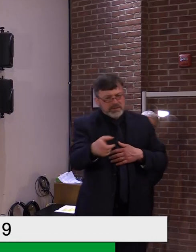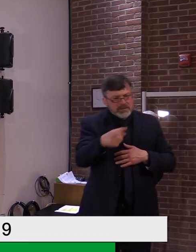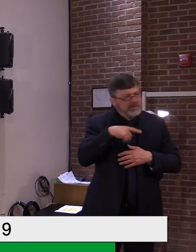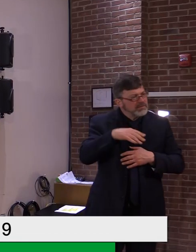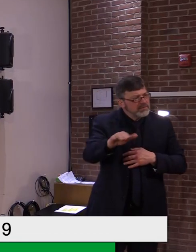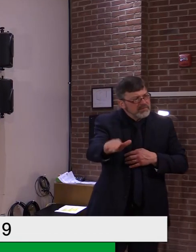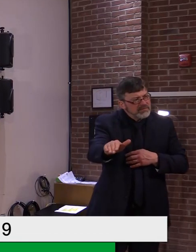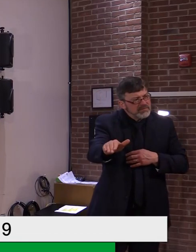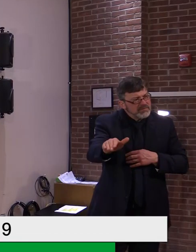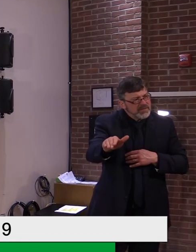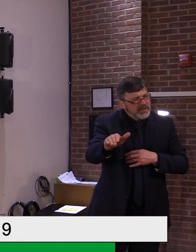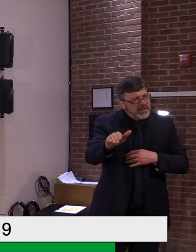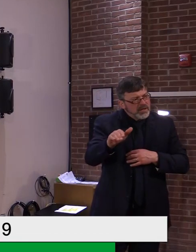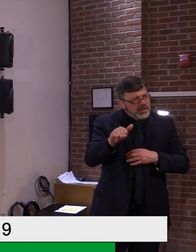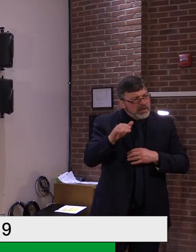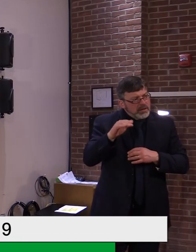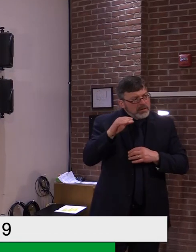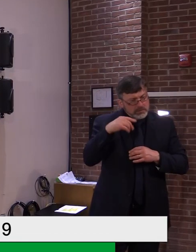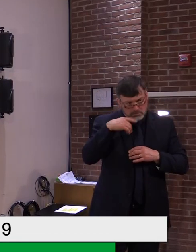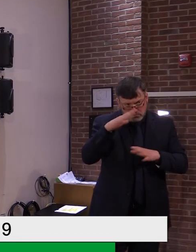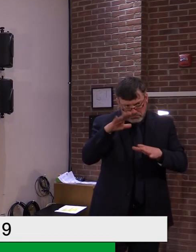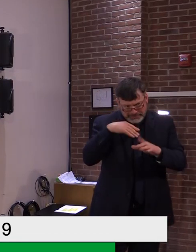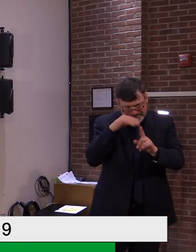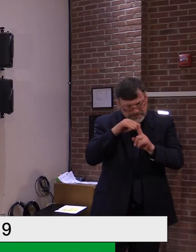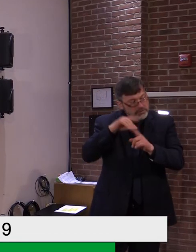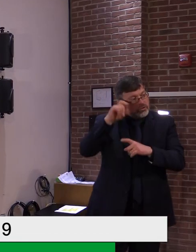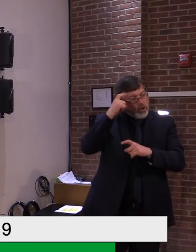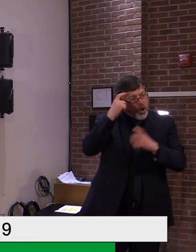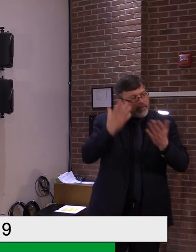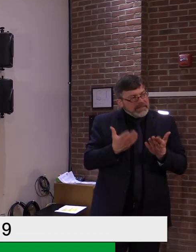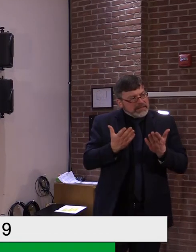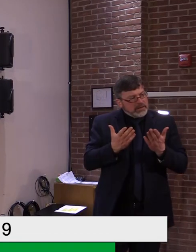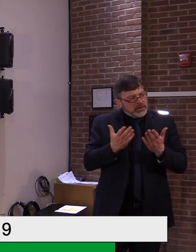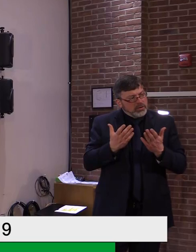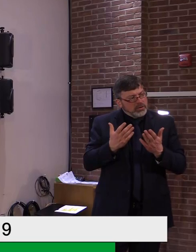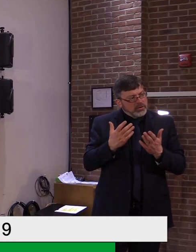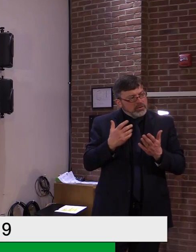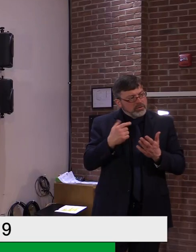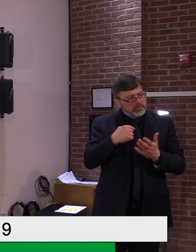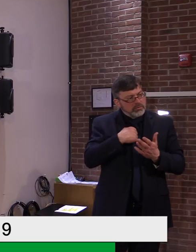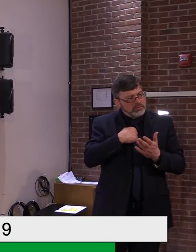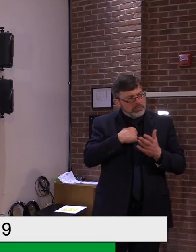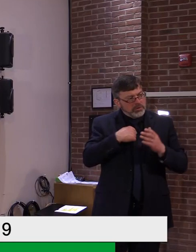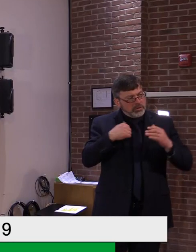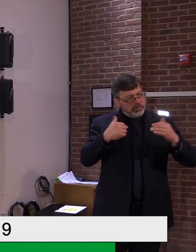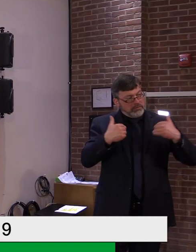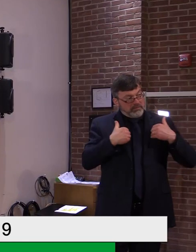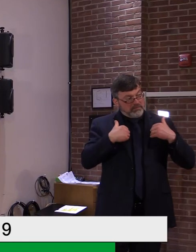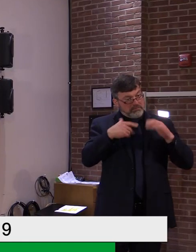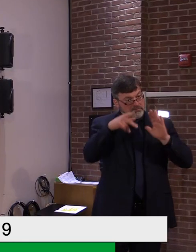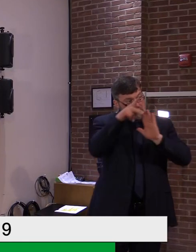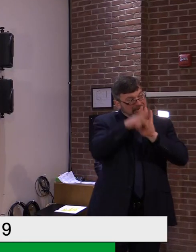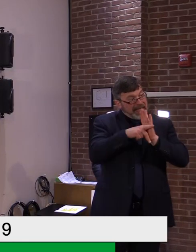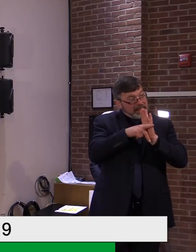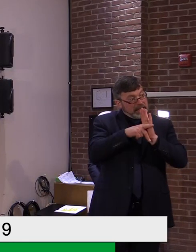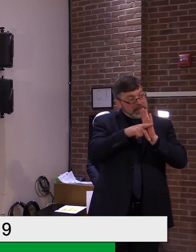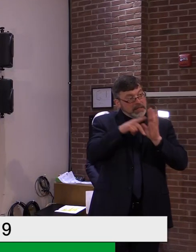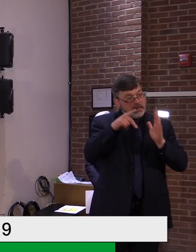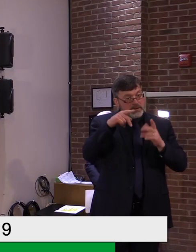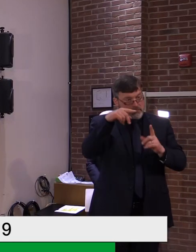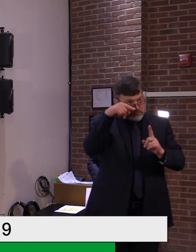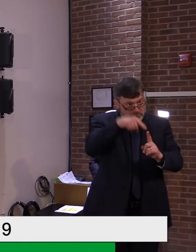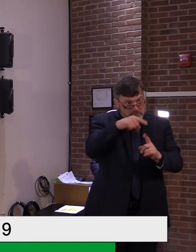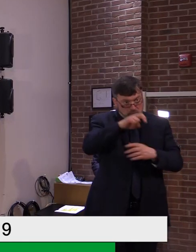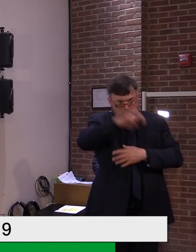that there is not a no travel rule. There's just a quarantine requirement if you do